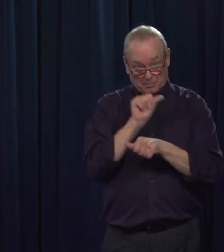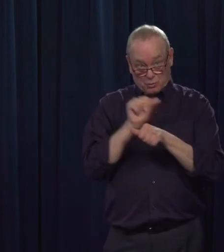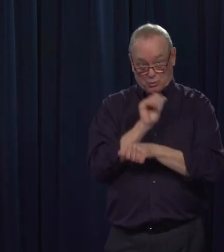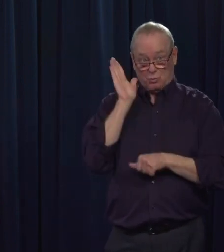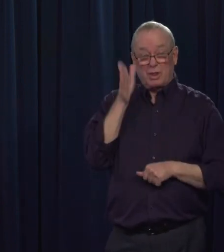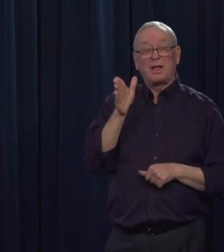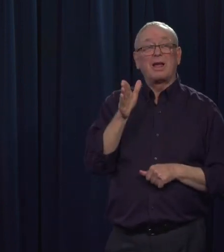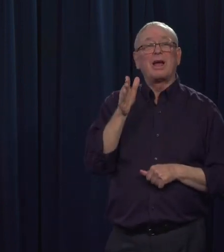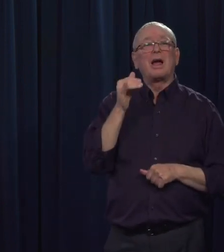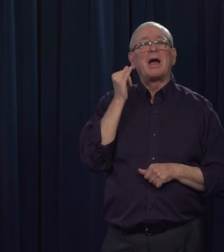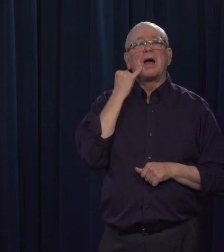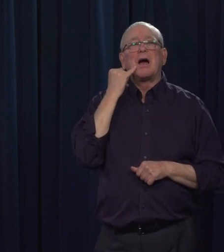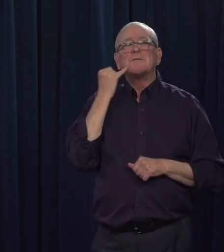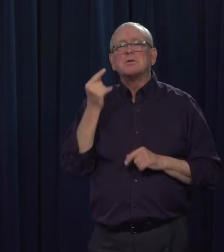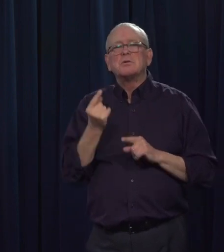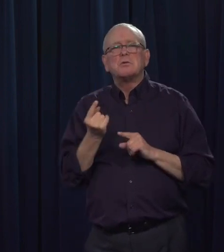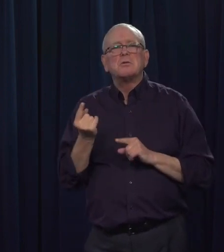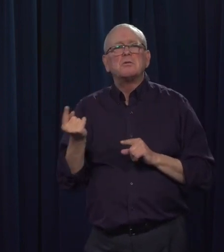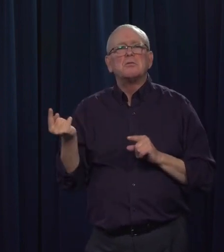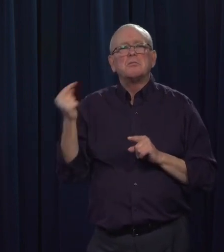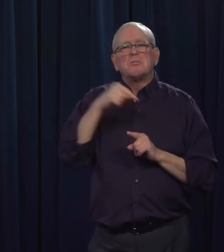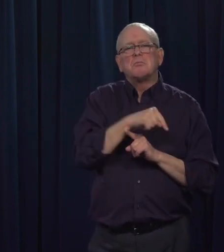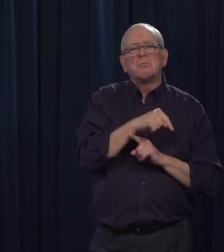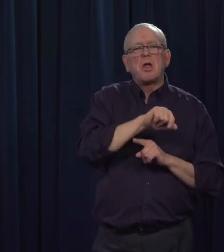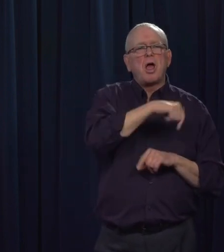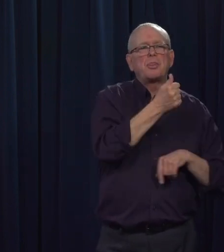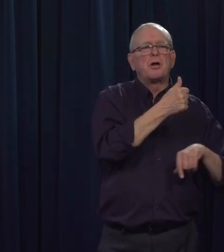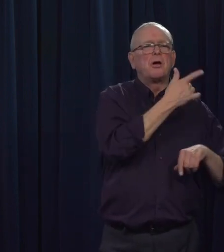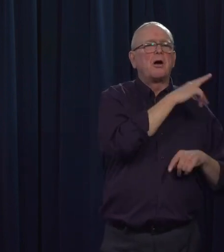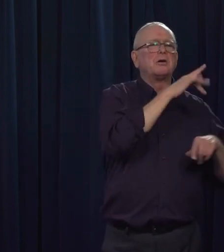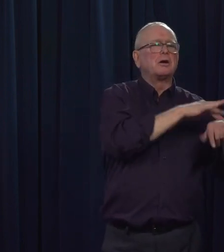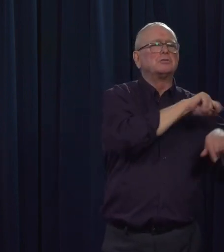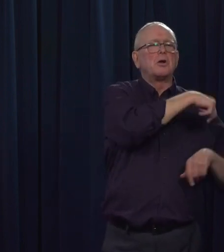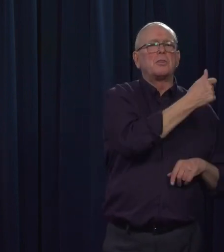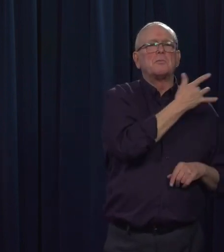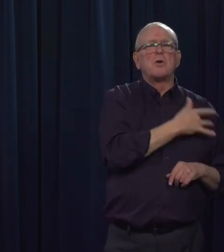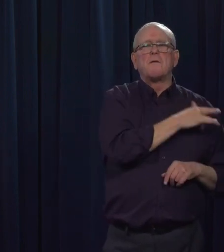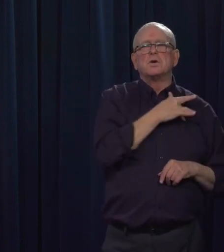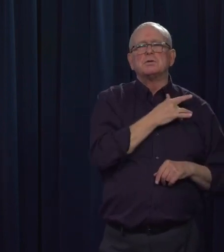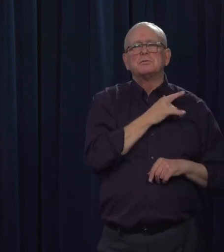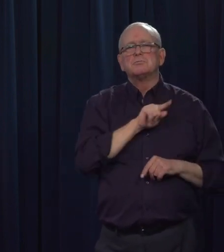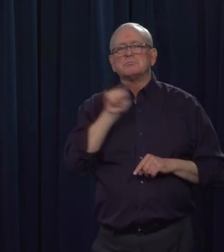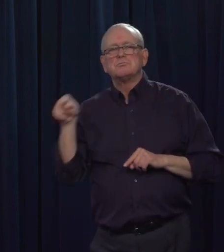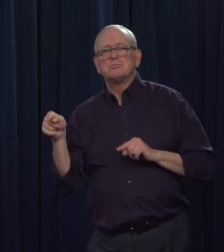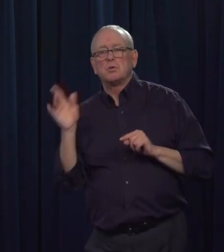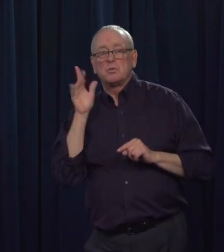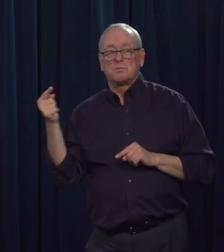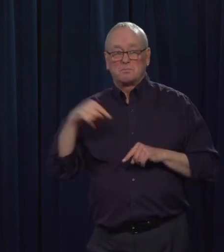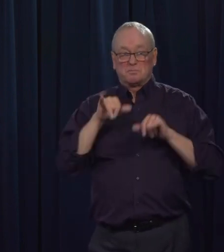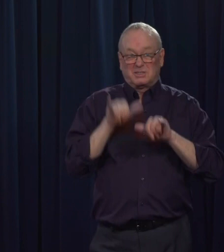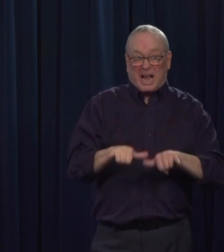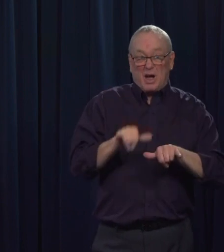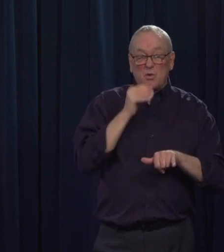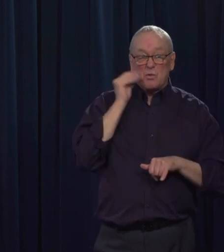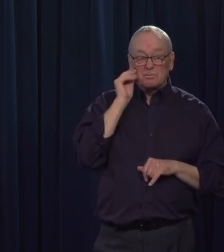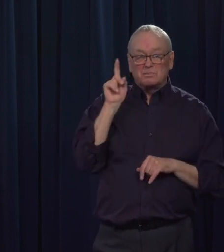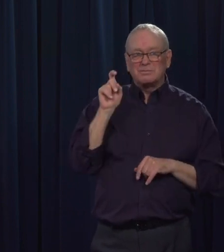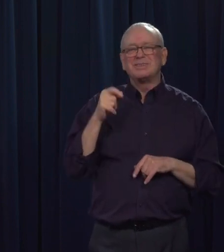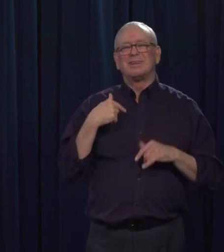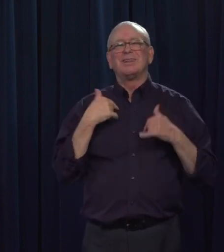of the chief medical officers of health across the country, around how do we determine that? How do we figure out when we